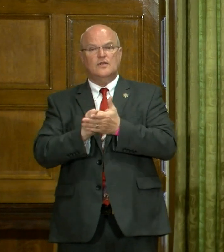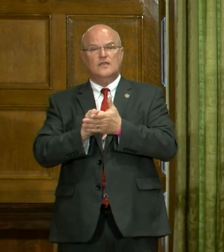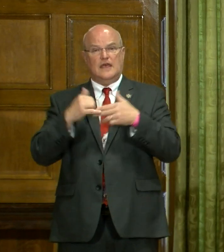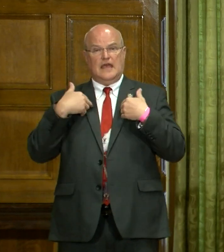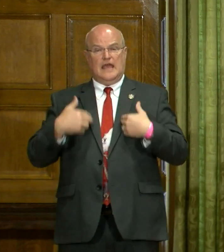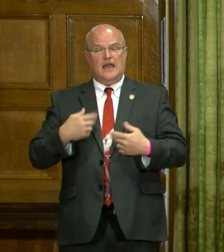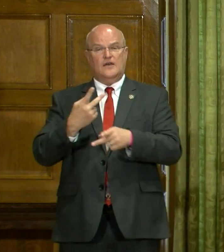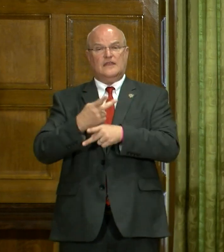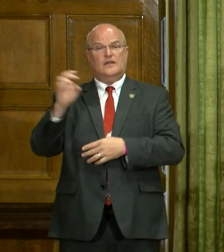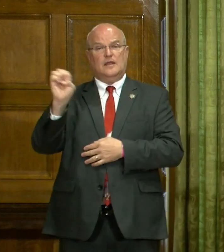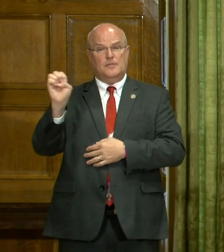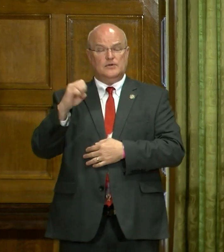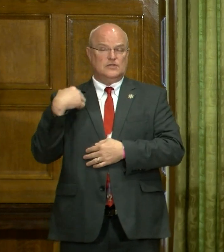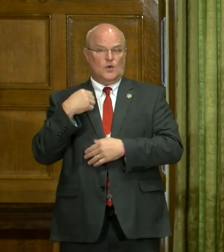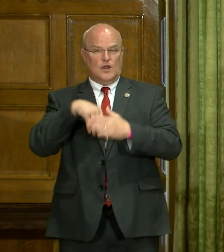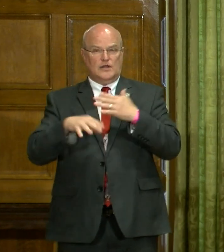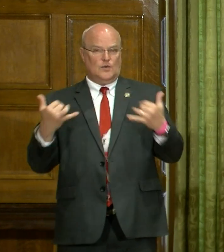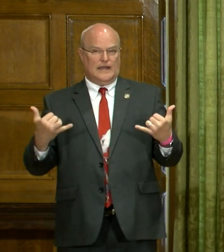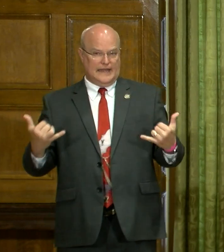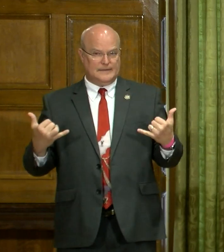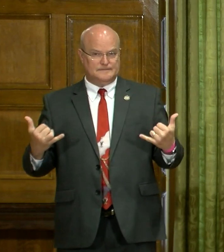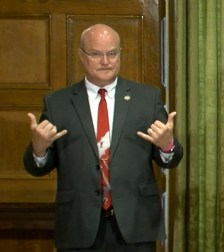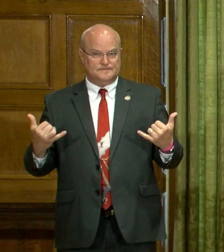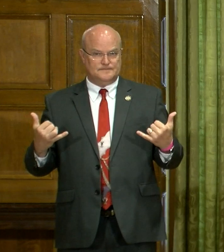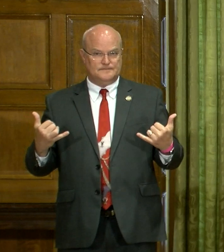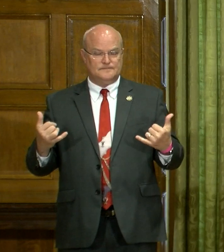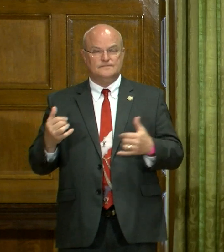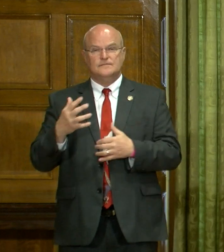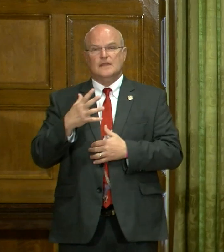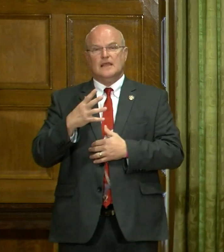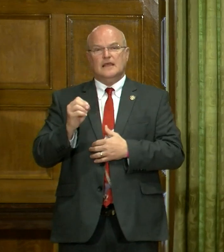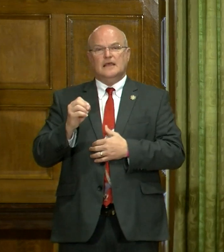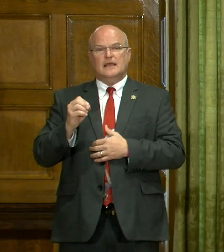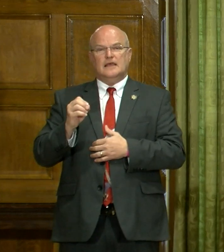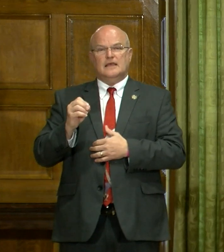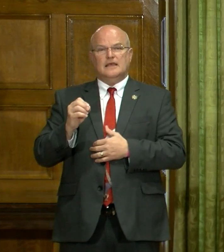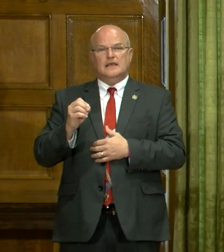the healthcare emergency that we're under right now. And